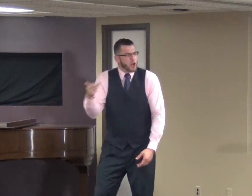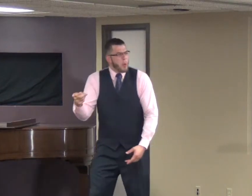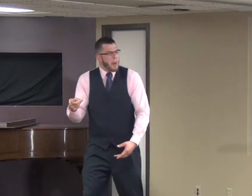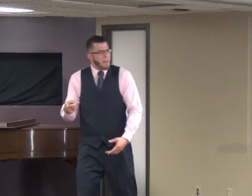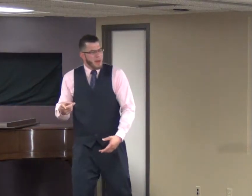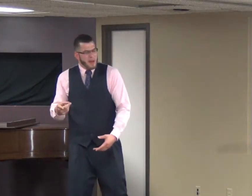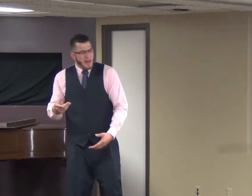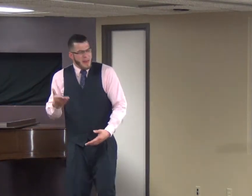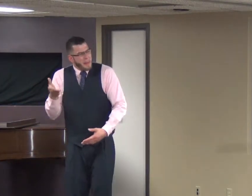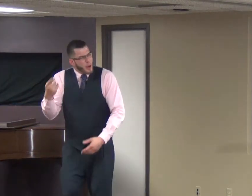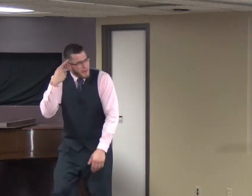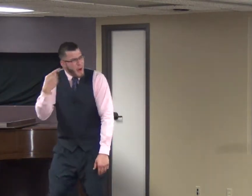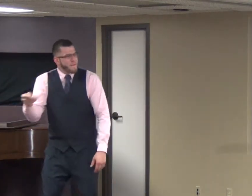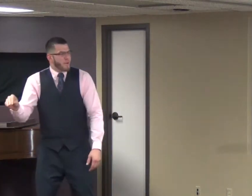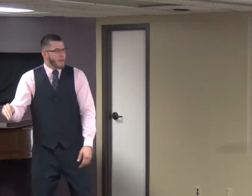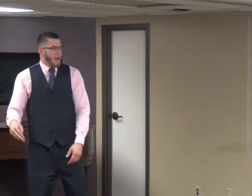them that they're there for them.